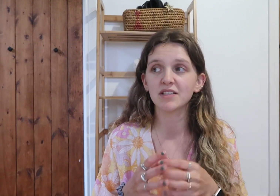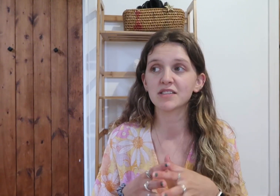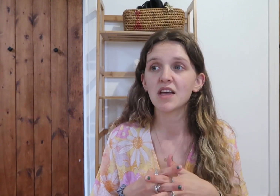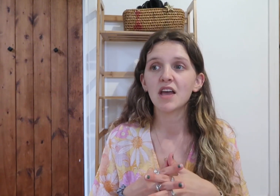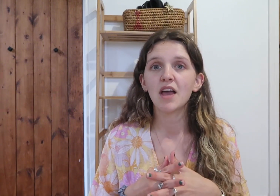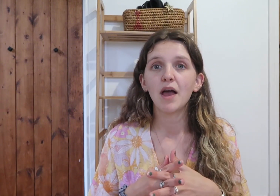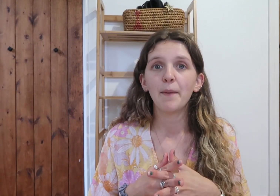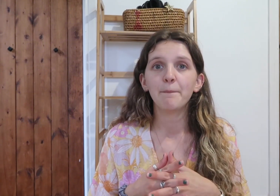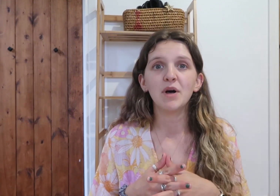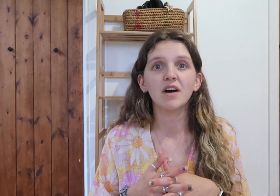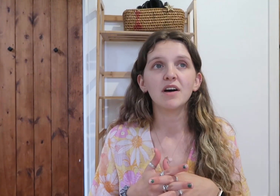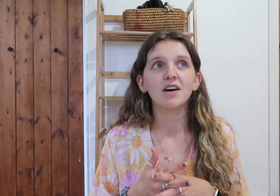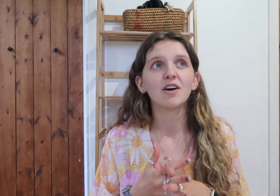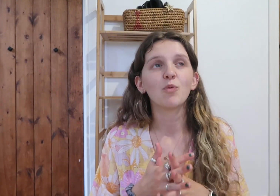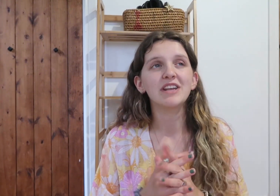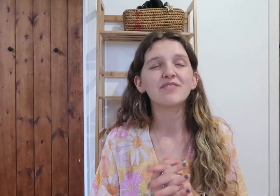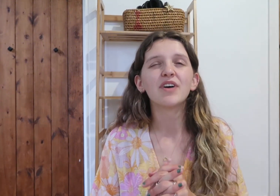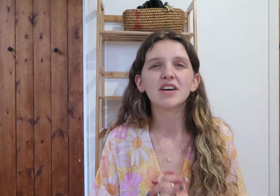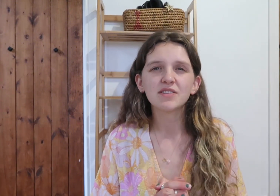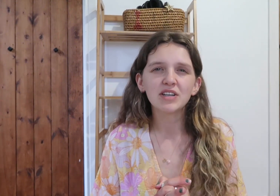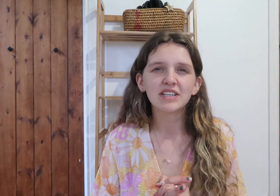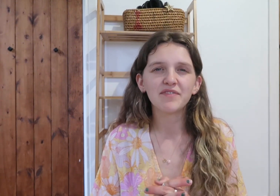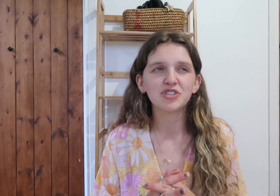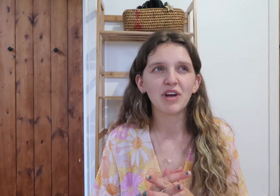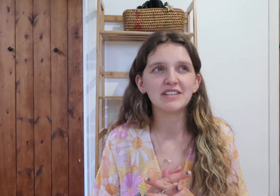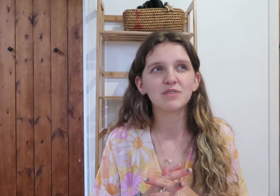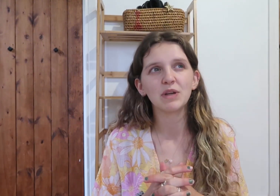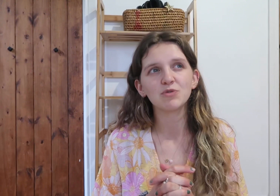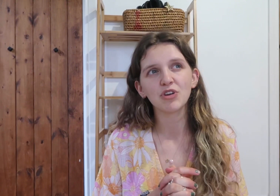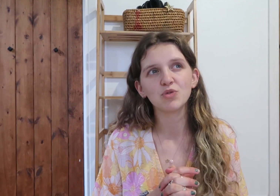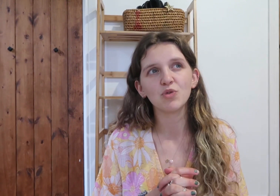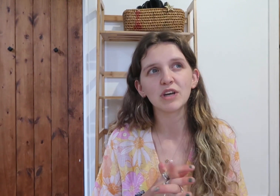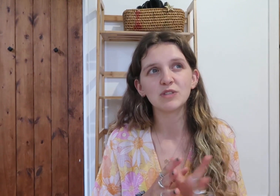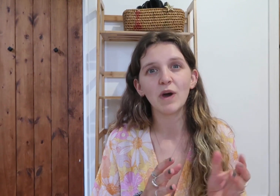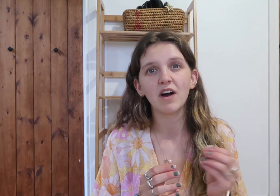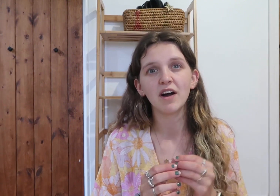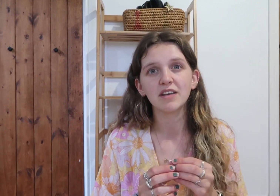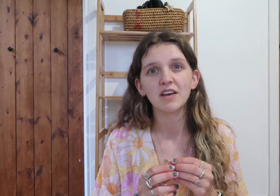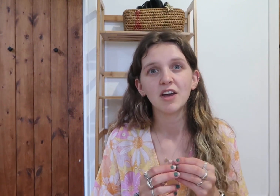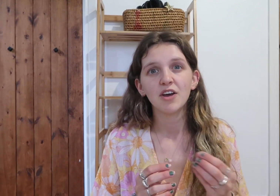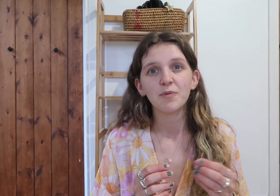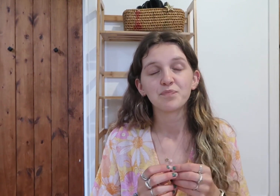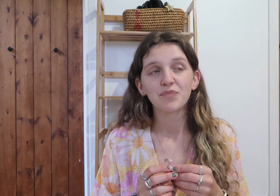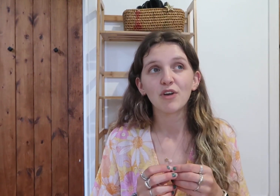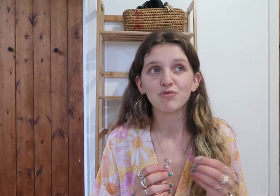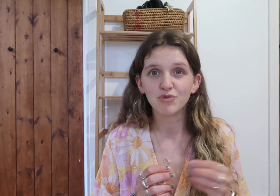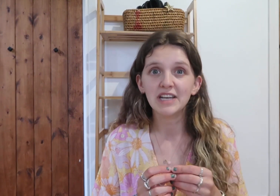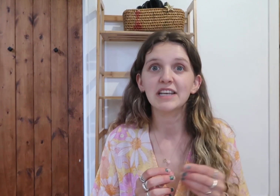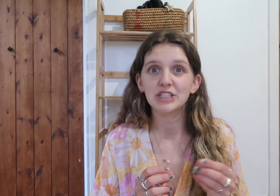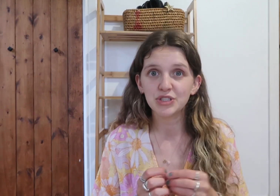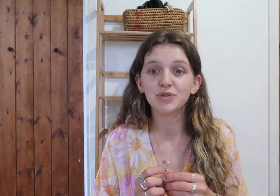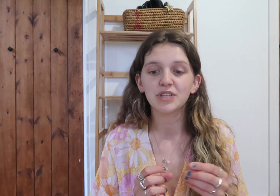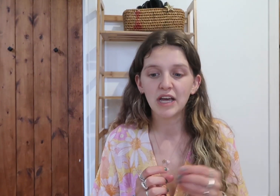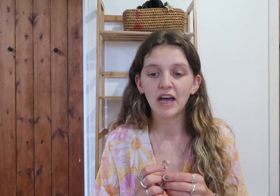signs. But when he first started to get frustrated when he was trying to talk is when I really introduced it